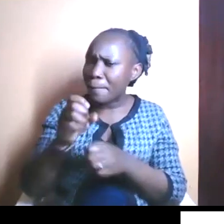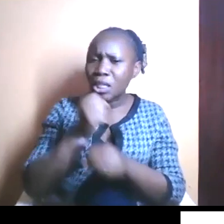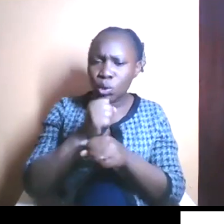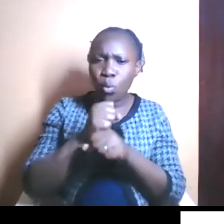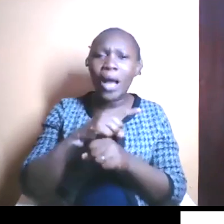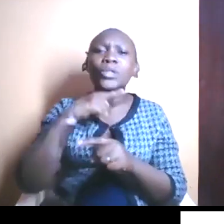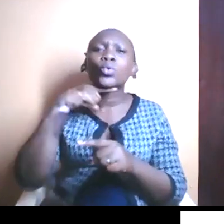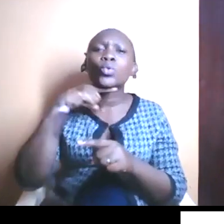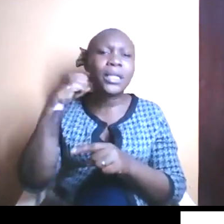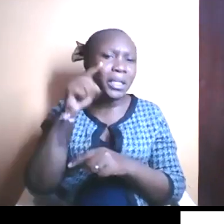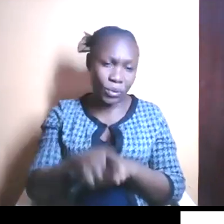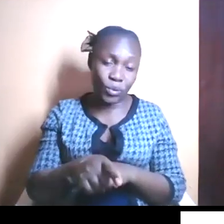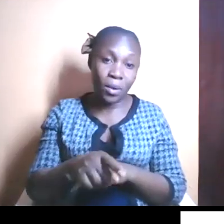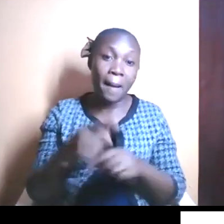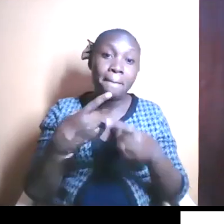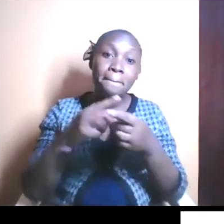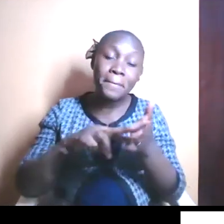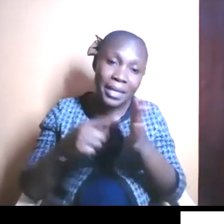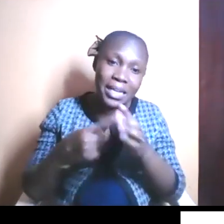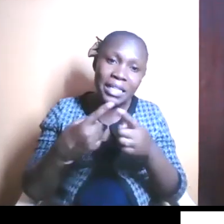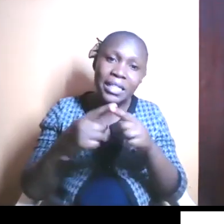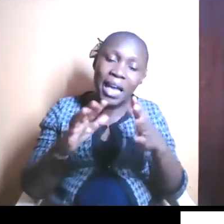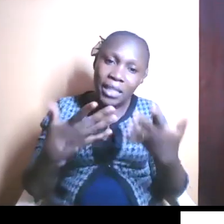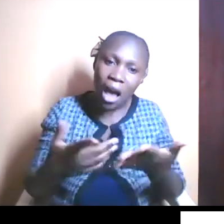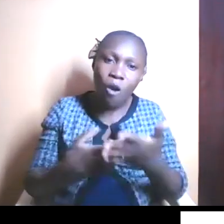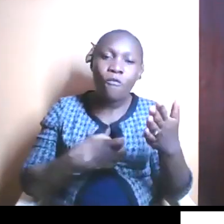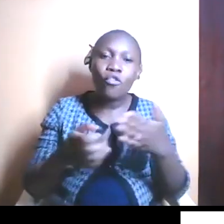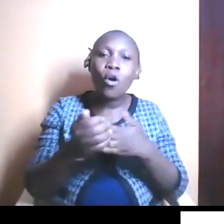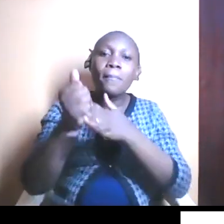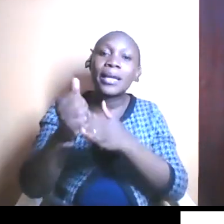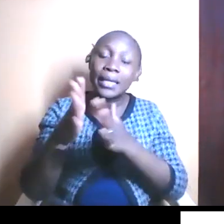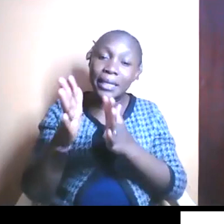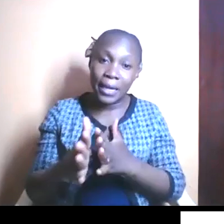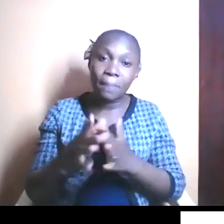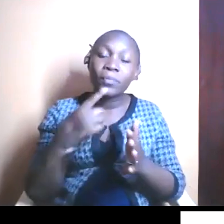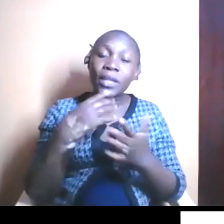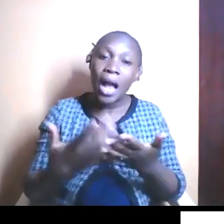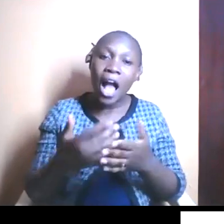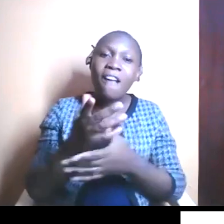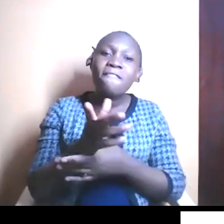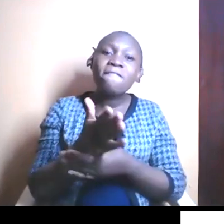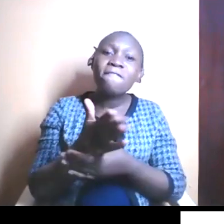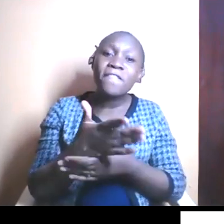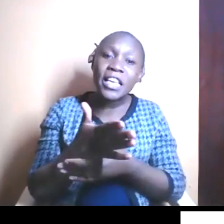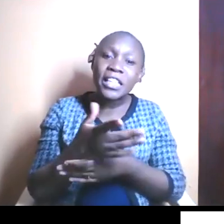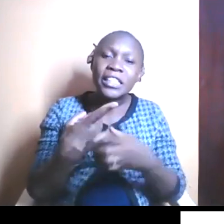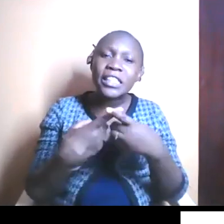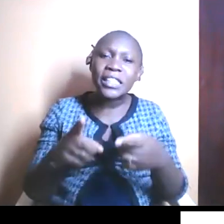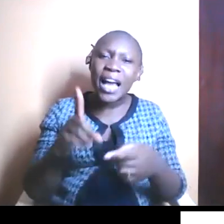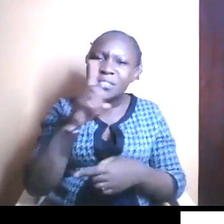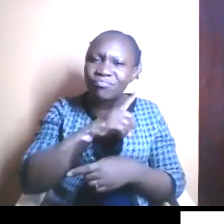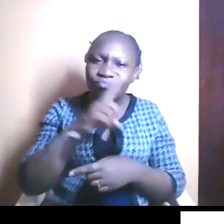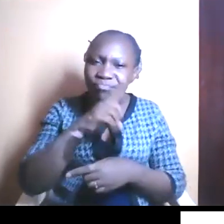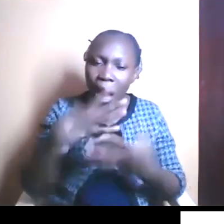So it starts from leadership. We say that a fish starts rotting from the head. So we